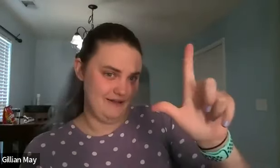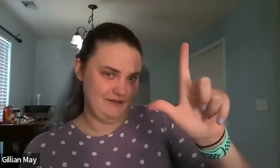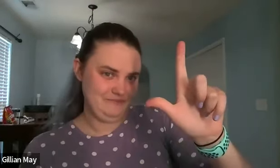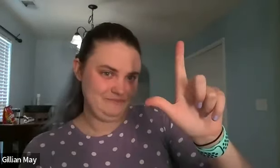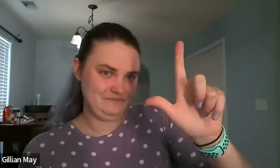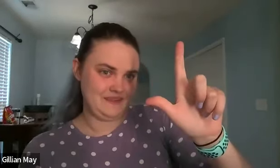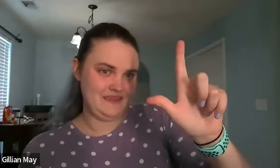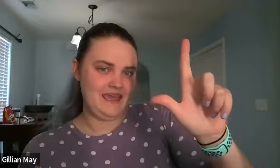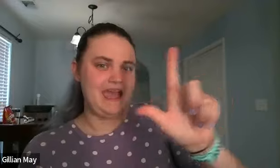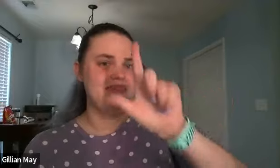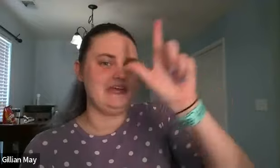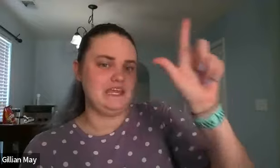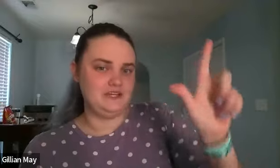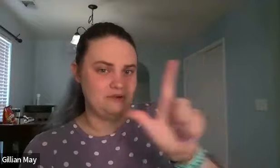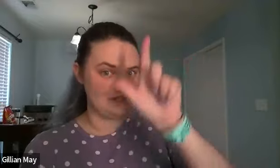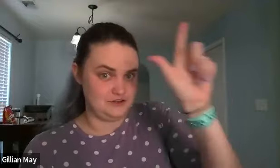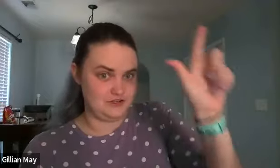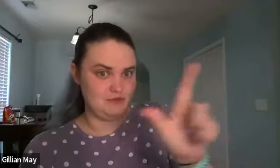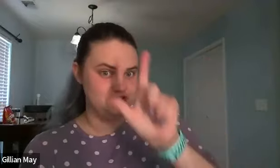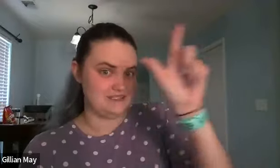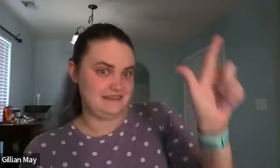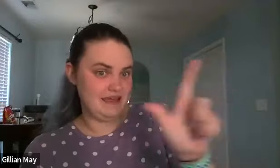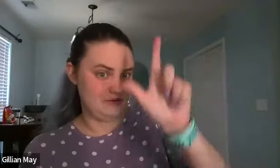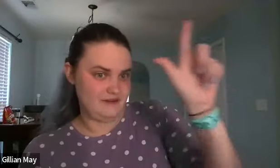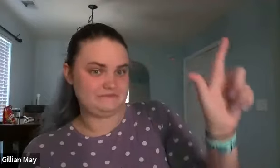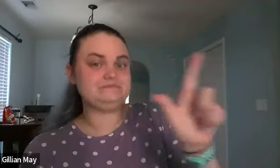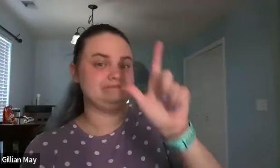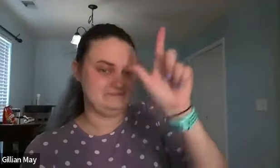L. And then you go in a circular motion, library. Mm-hmm.